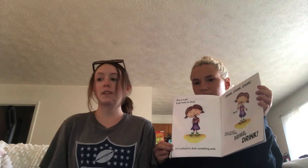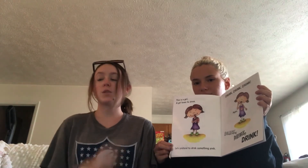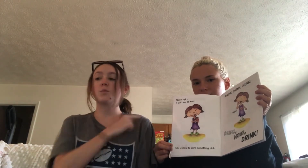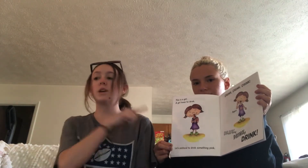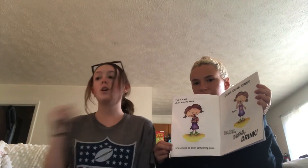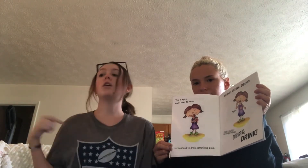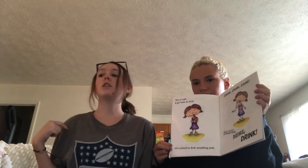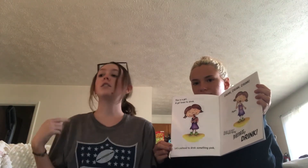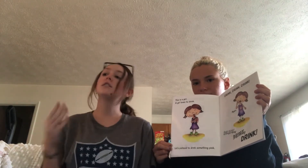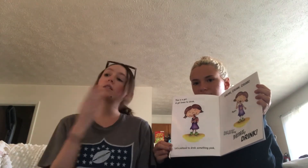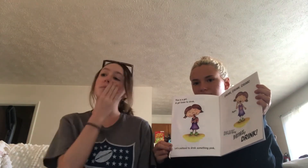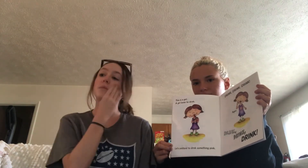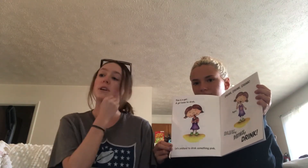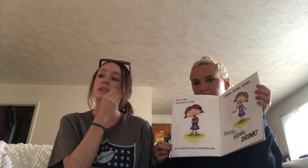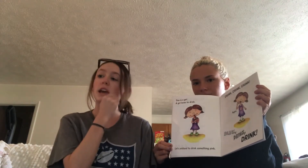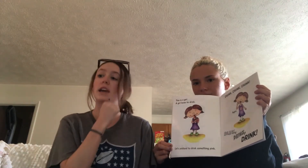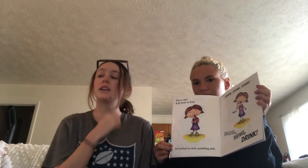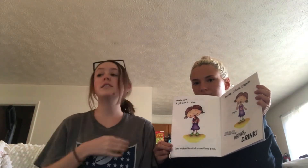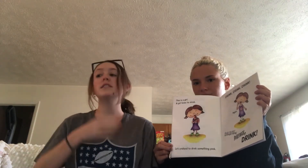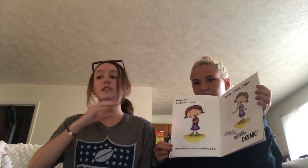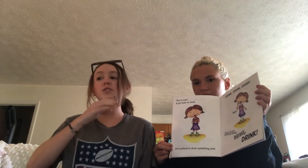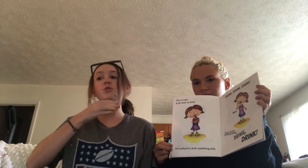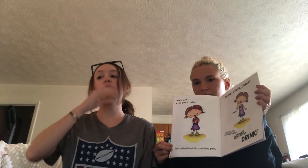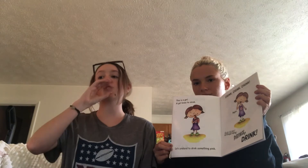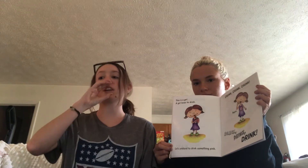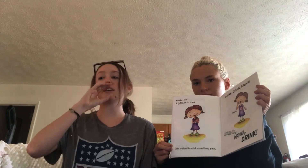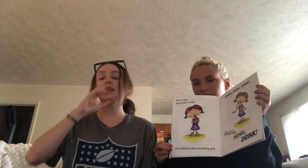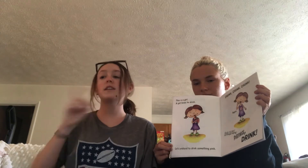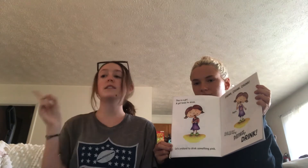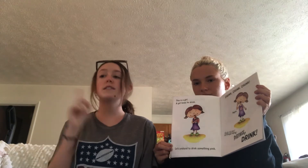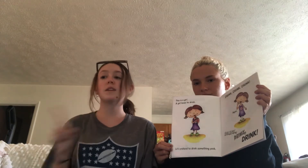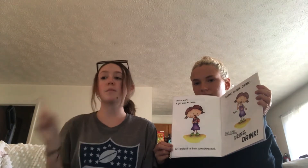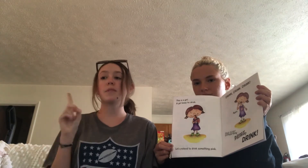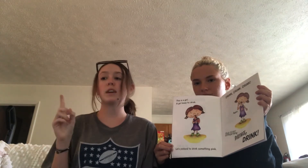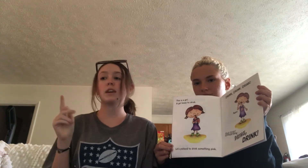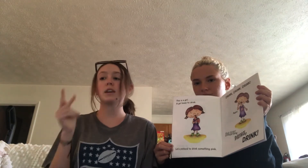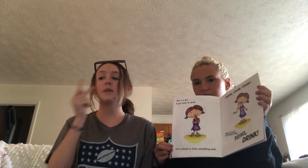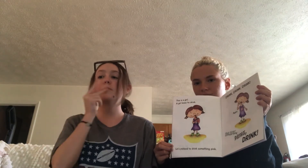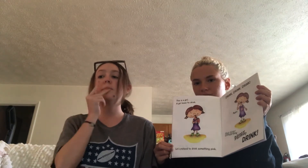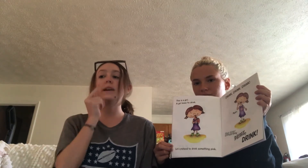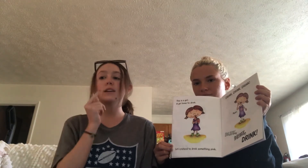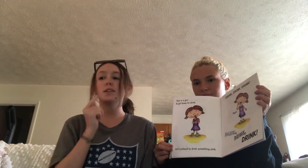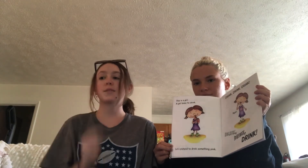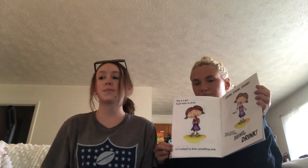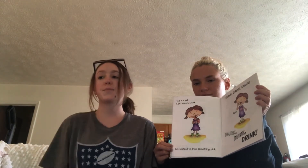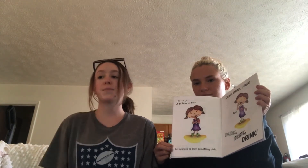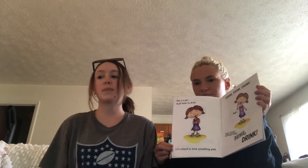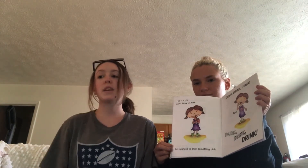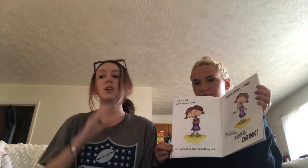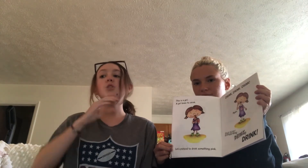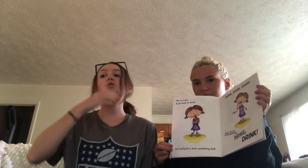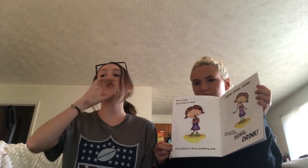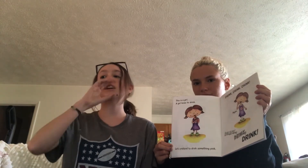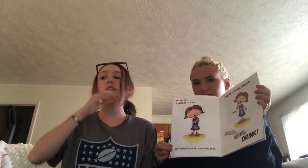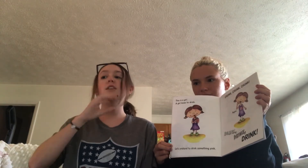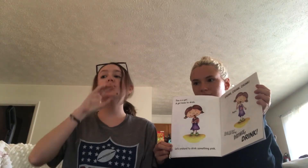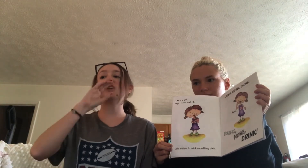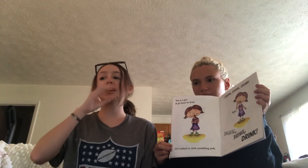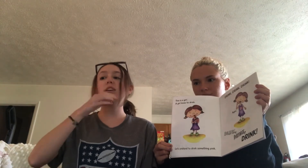We all pretend to drink something pink. Drink, drink,